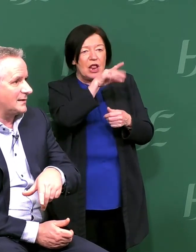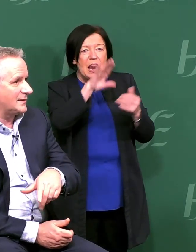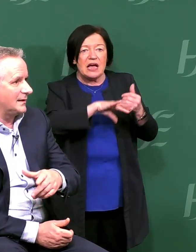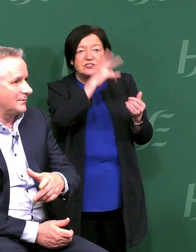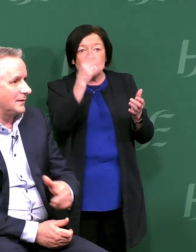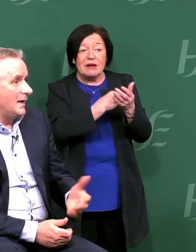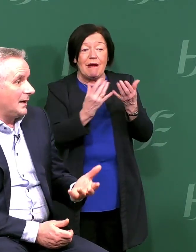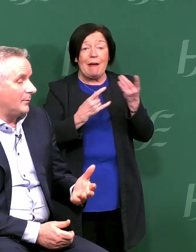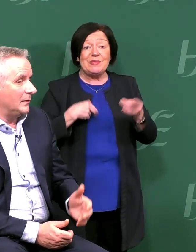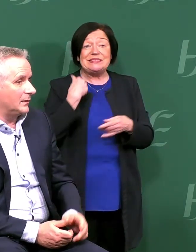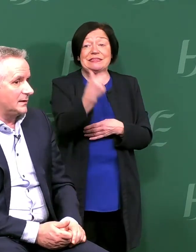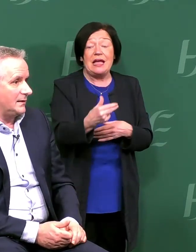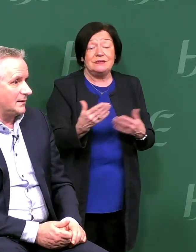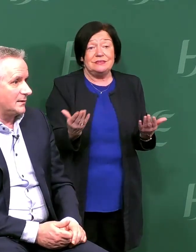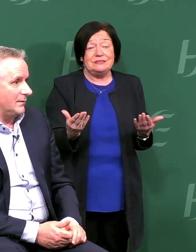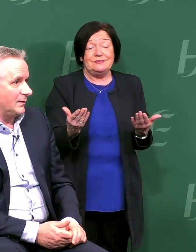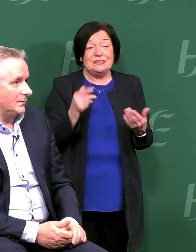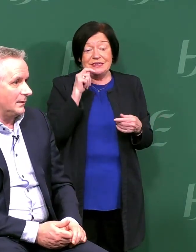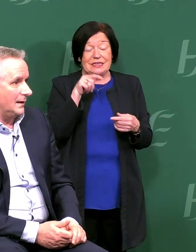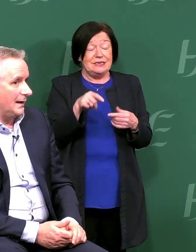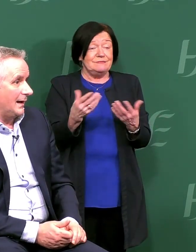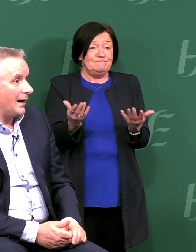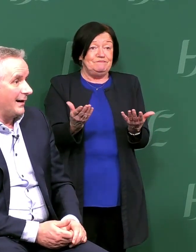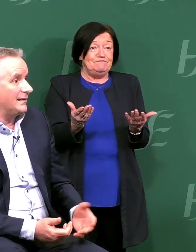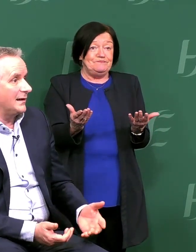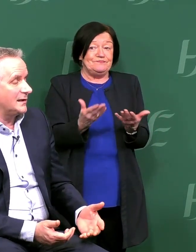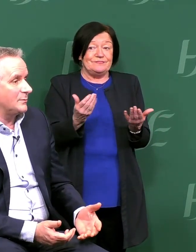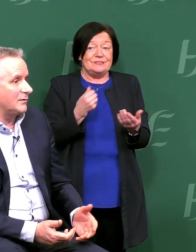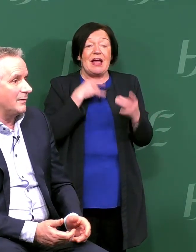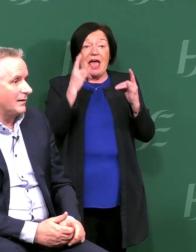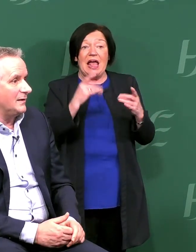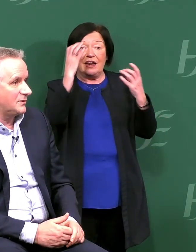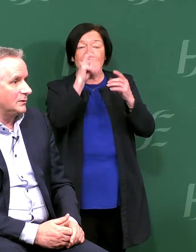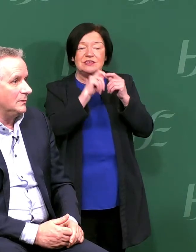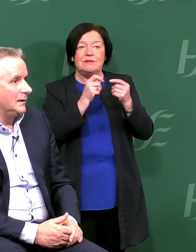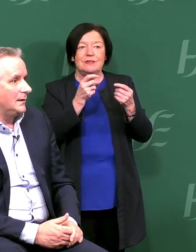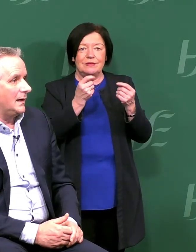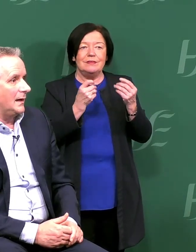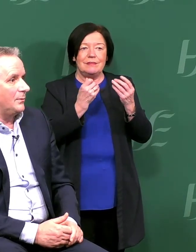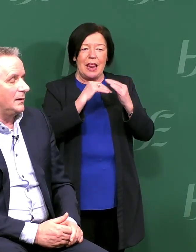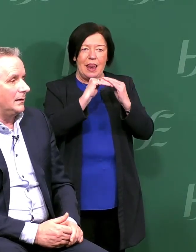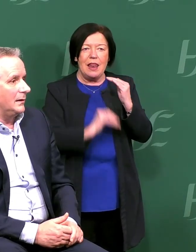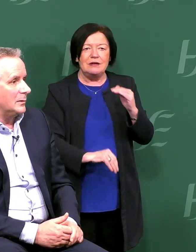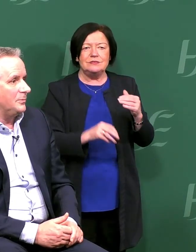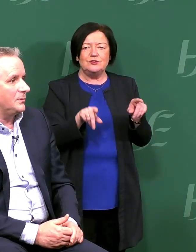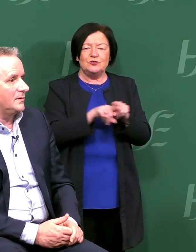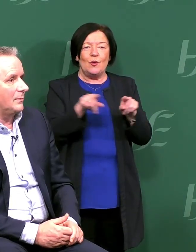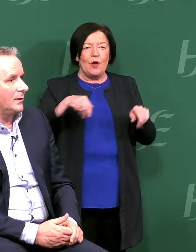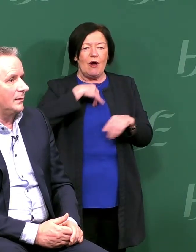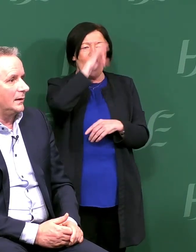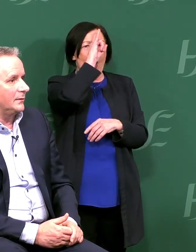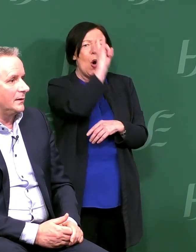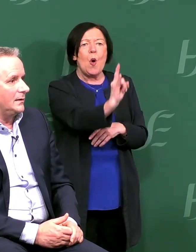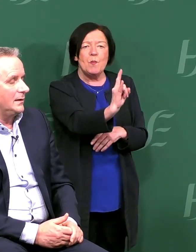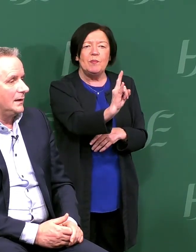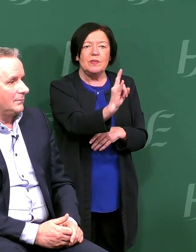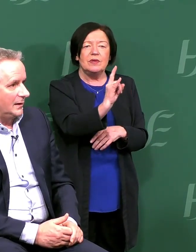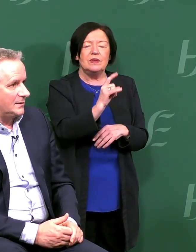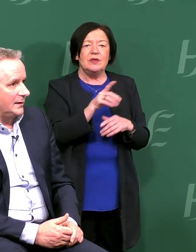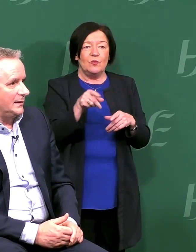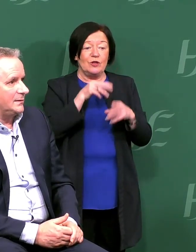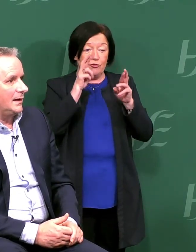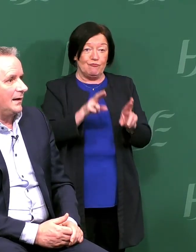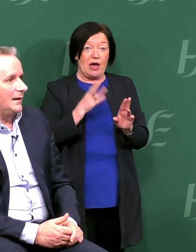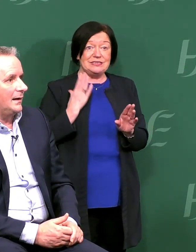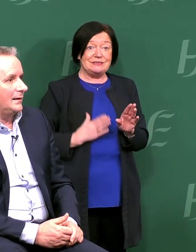happens next, I think this has given our healthcare teams a great relief too. We all hope that we're on the